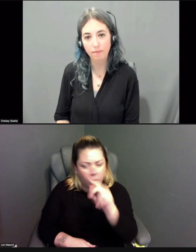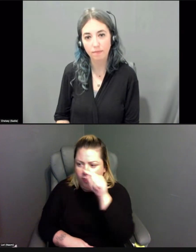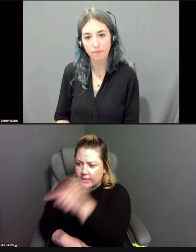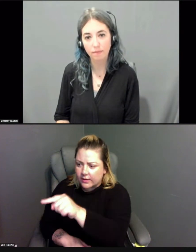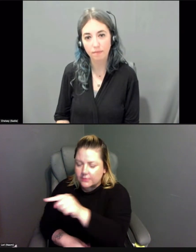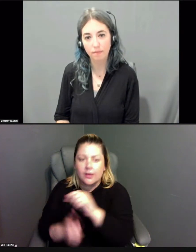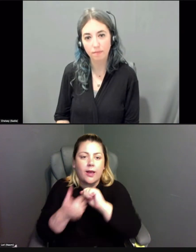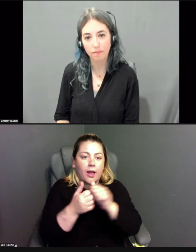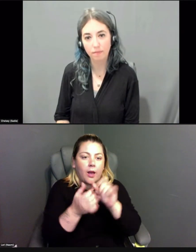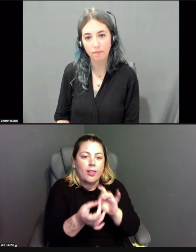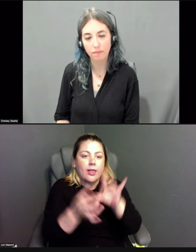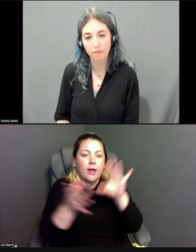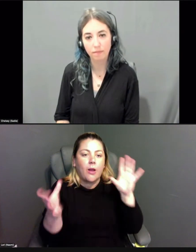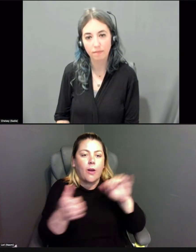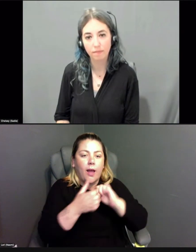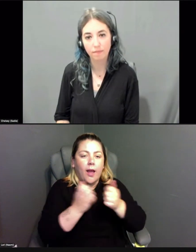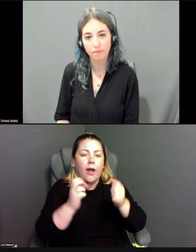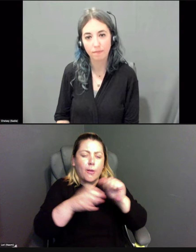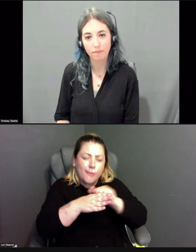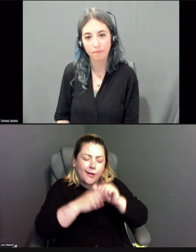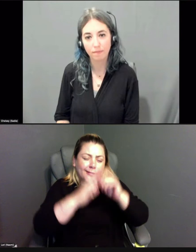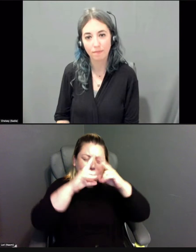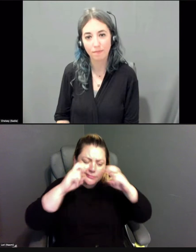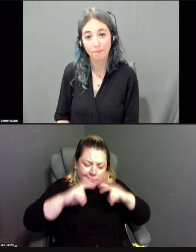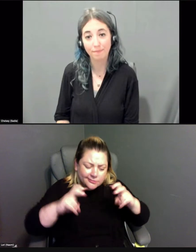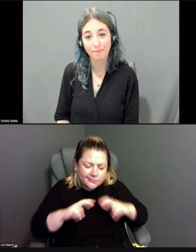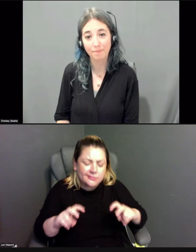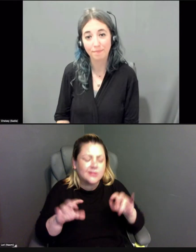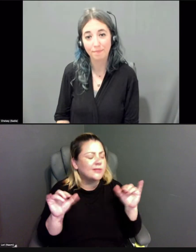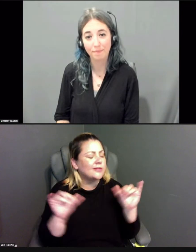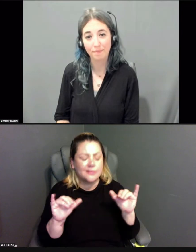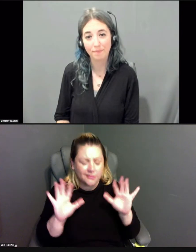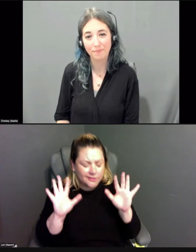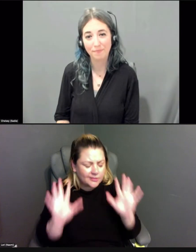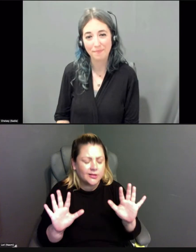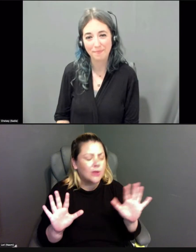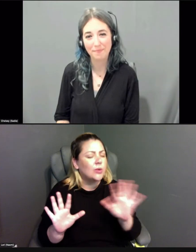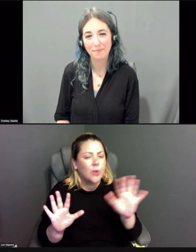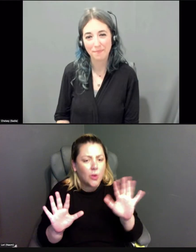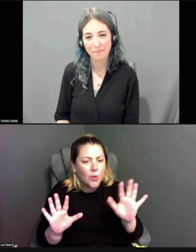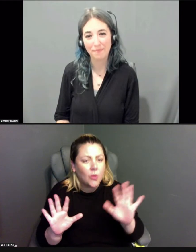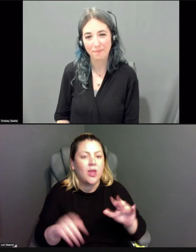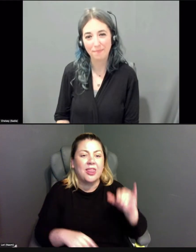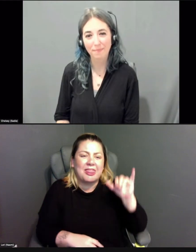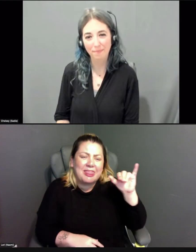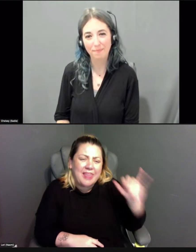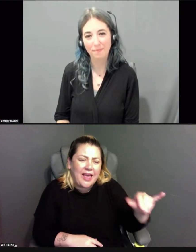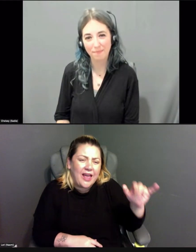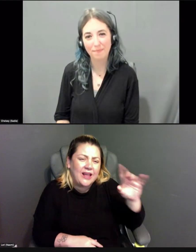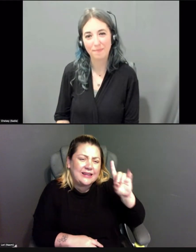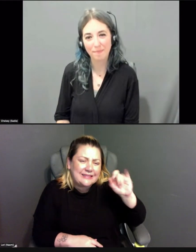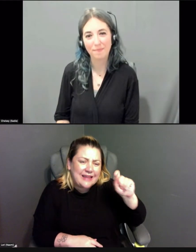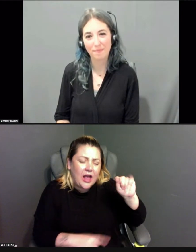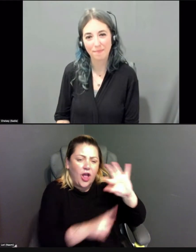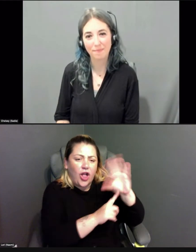those things? Like, yes. And it's like, no, actually, that is affecting so